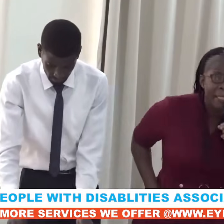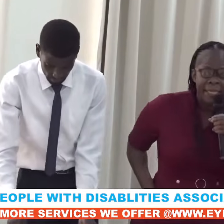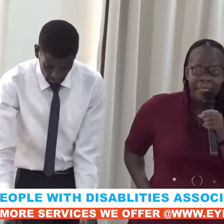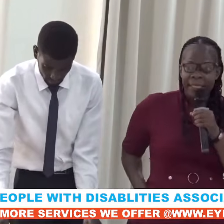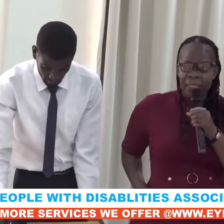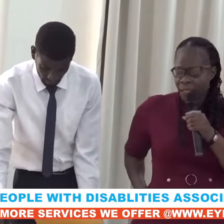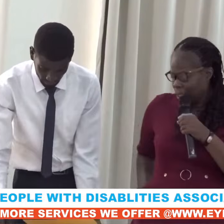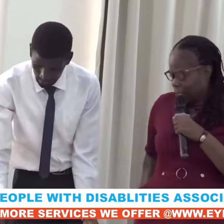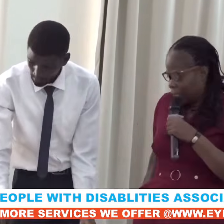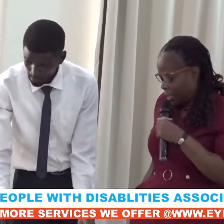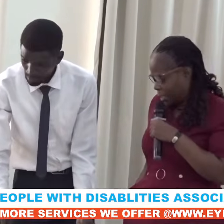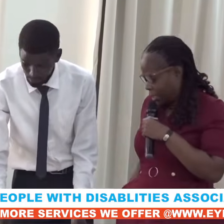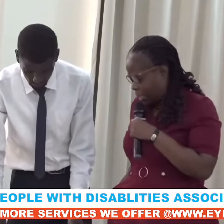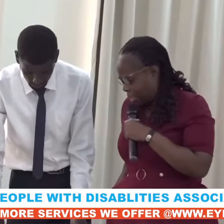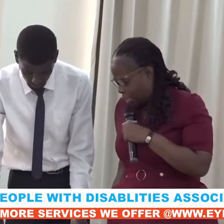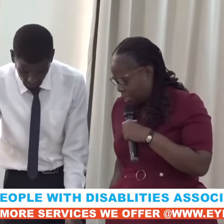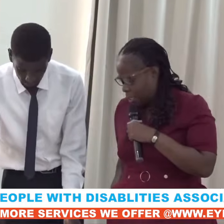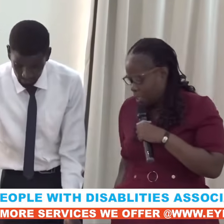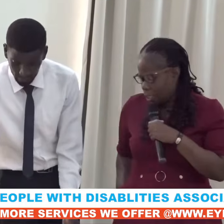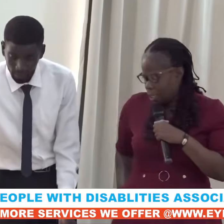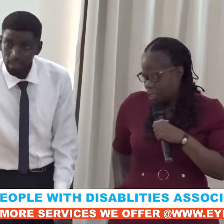Baba Dechi.